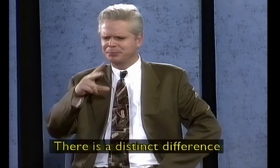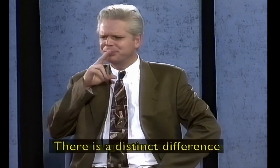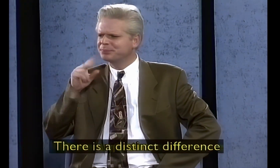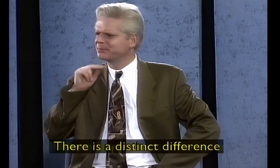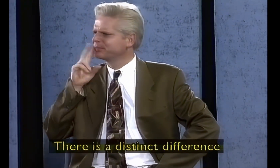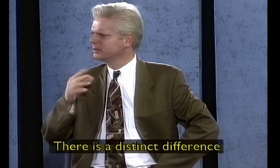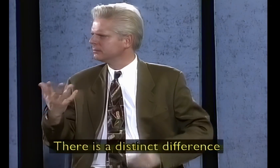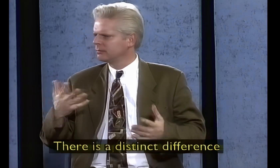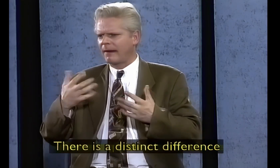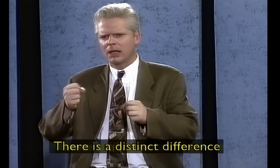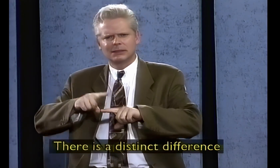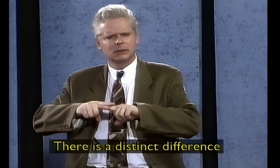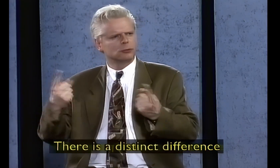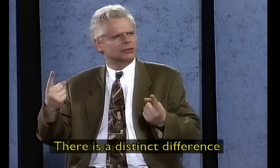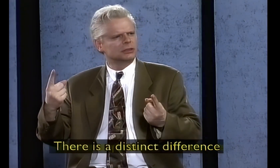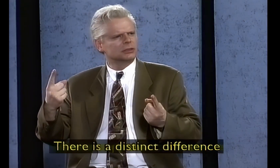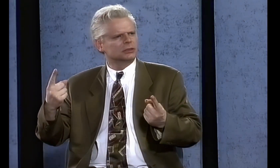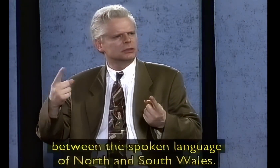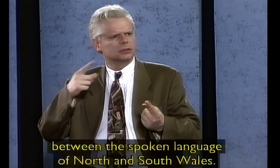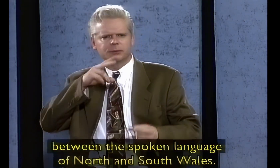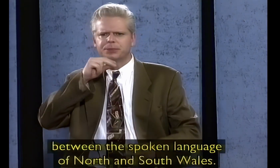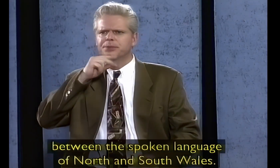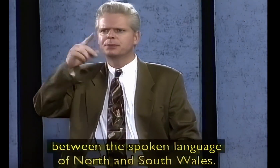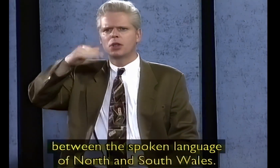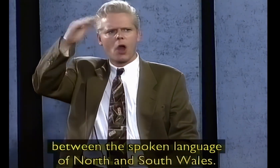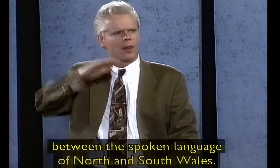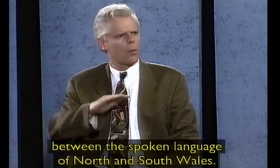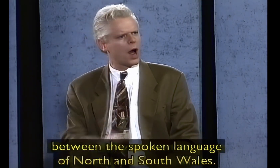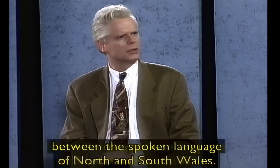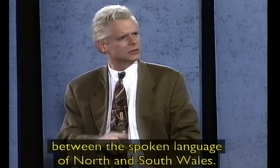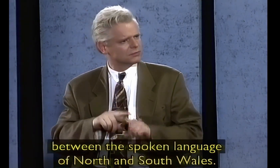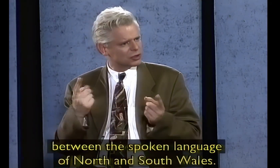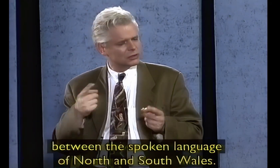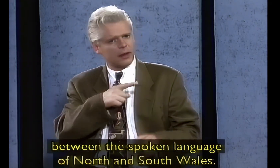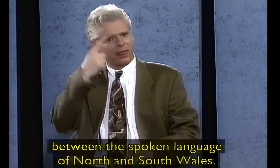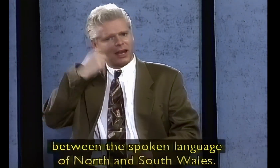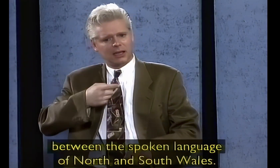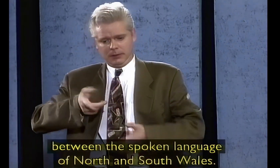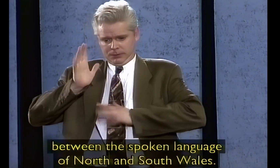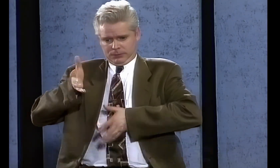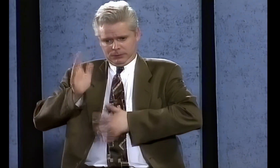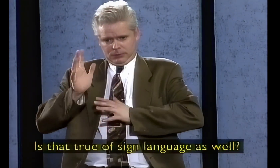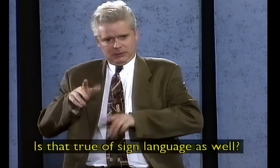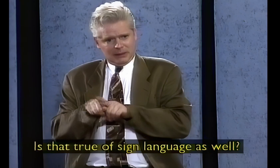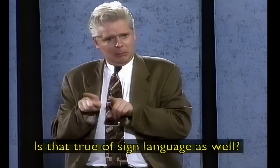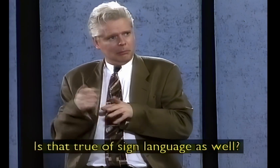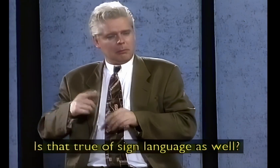Now, there is a distinct difference between the language of North and South Wales. Is that true of sign language as